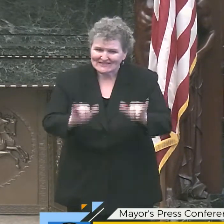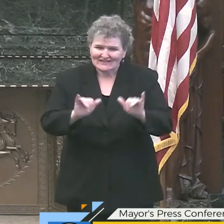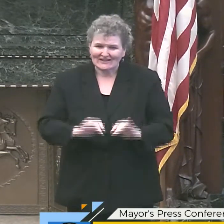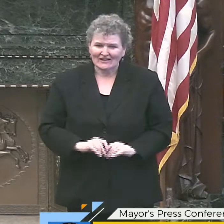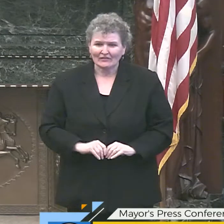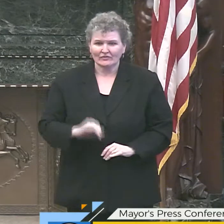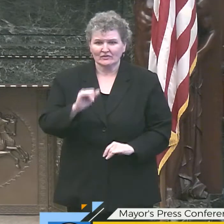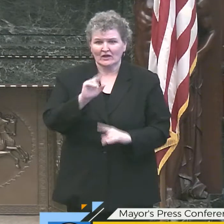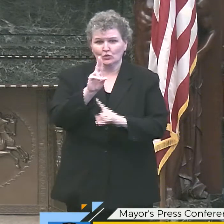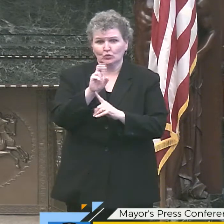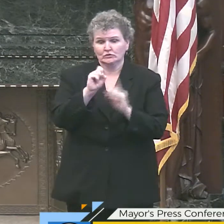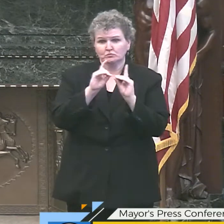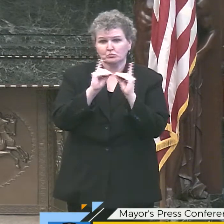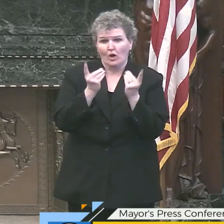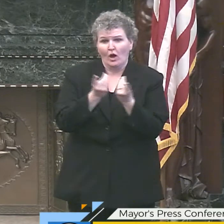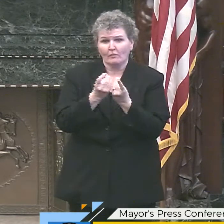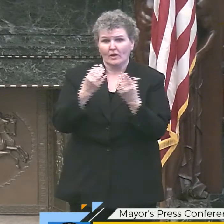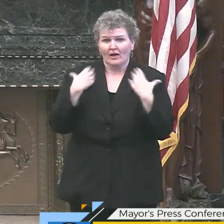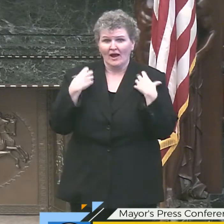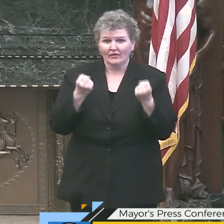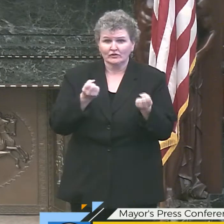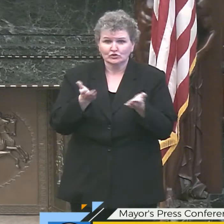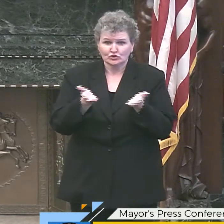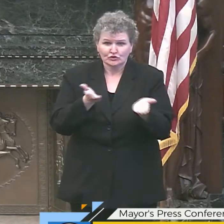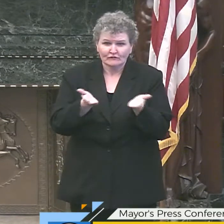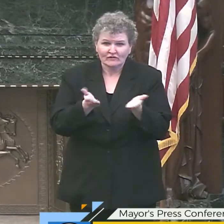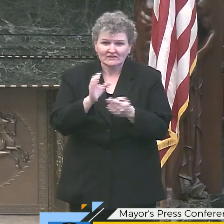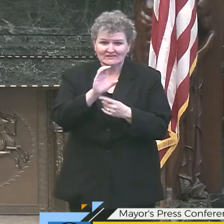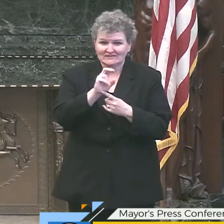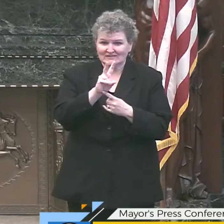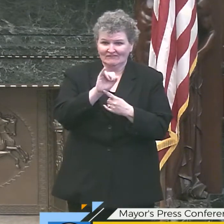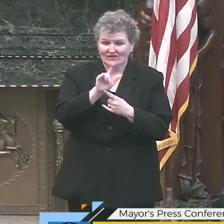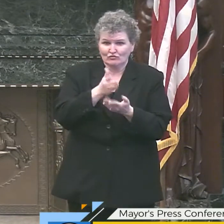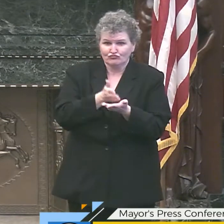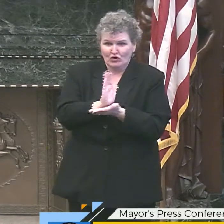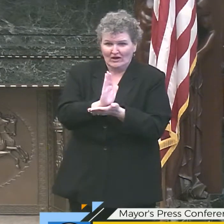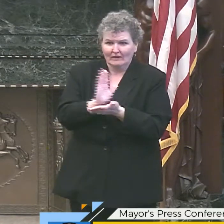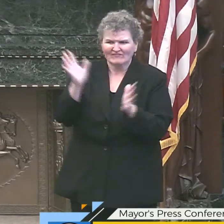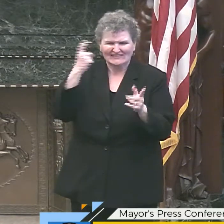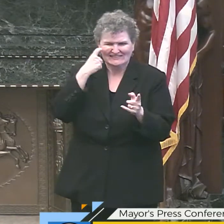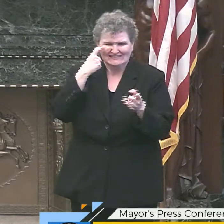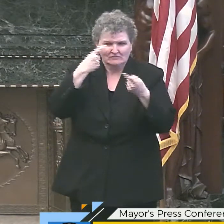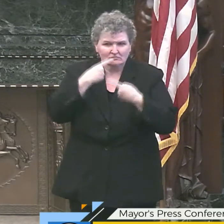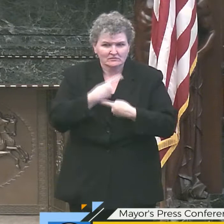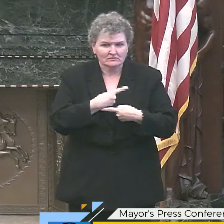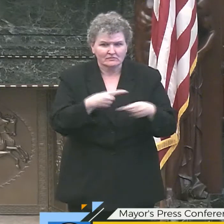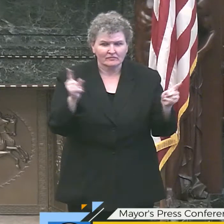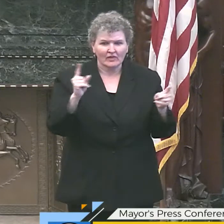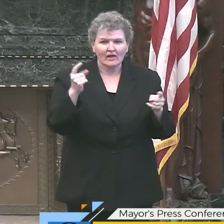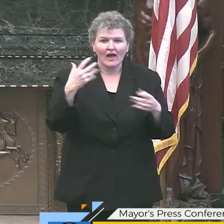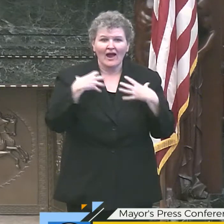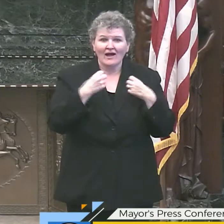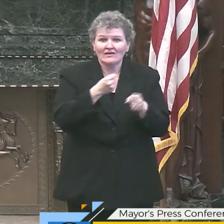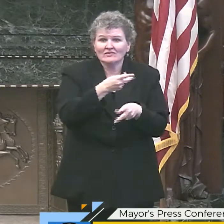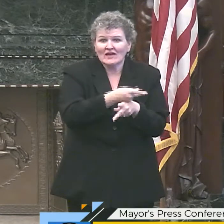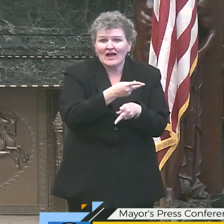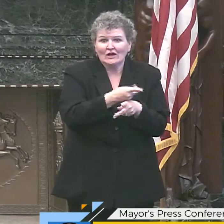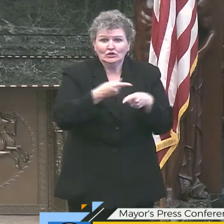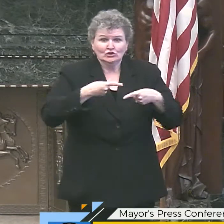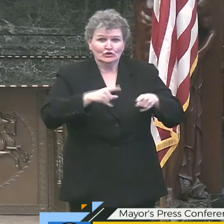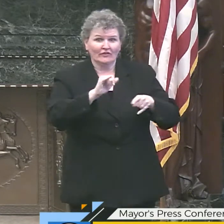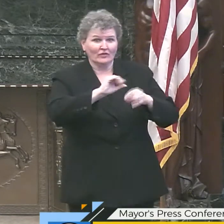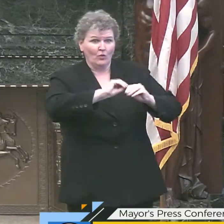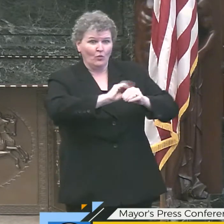Human Services just issued a bulletin to ensure that health care provided during COVID-19 remains free from